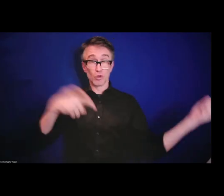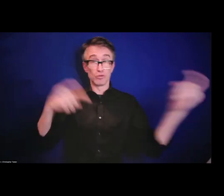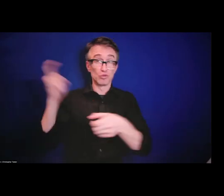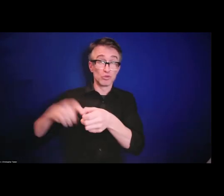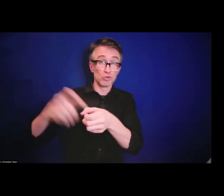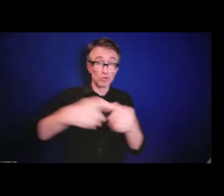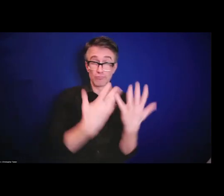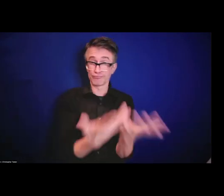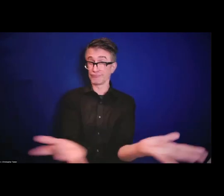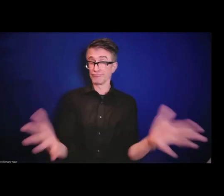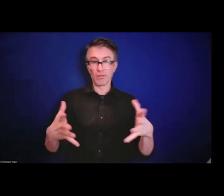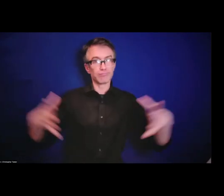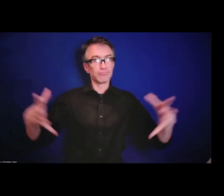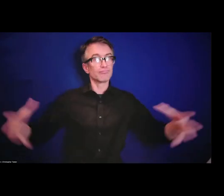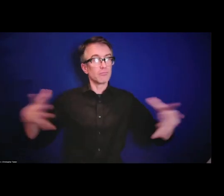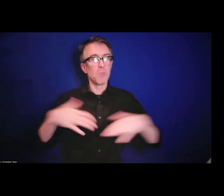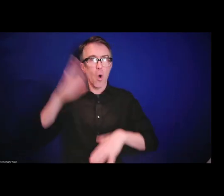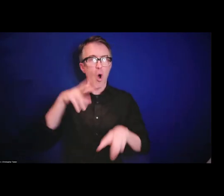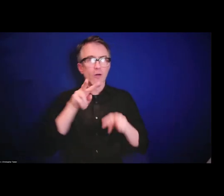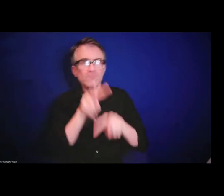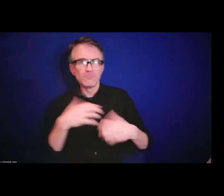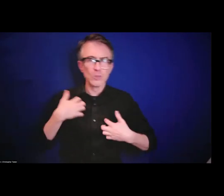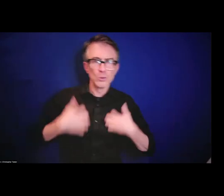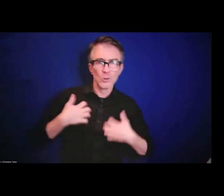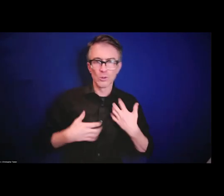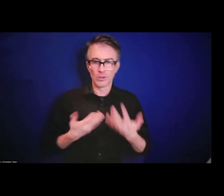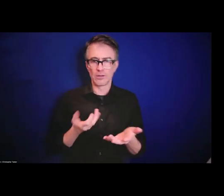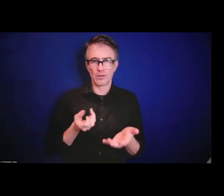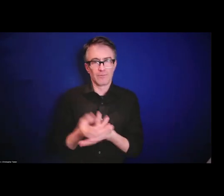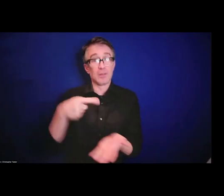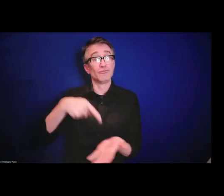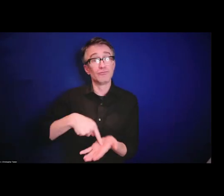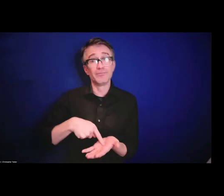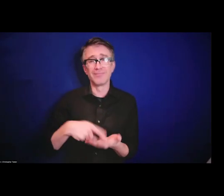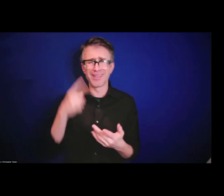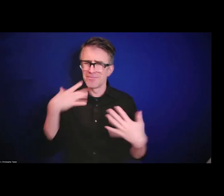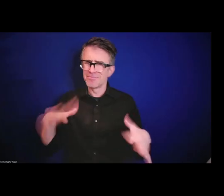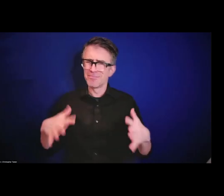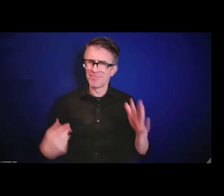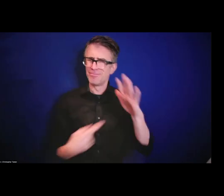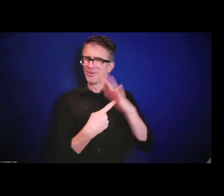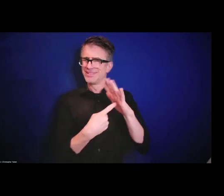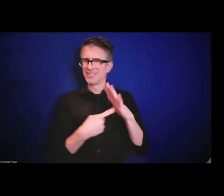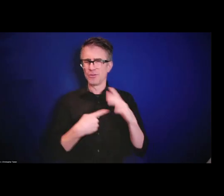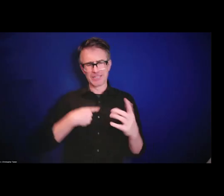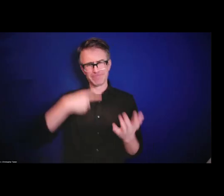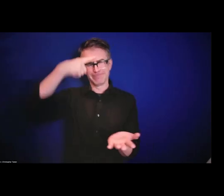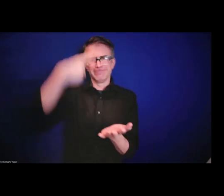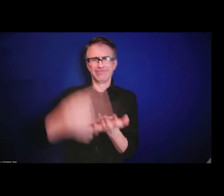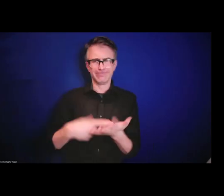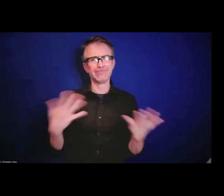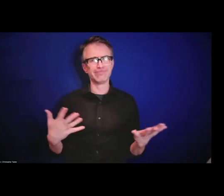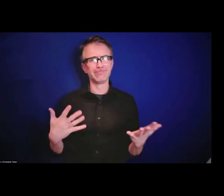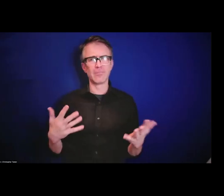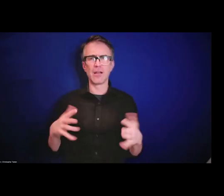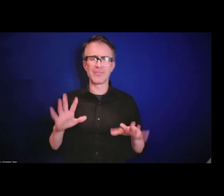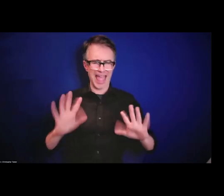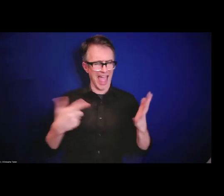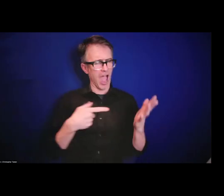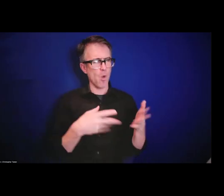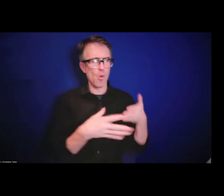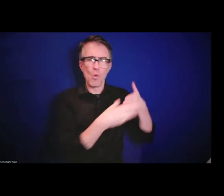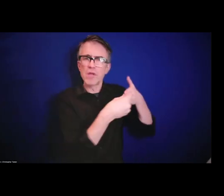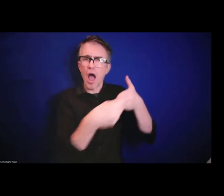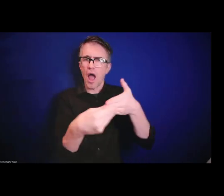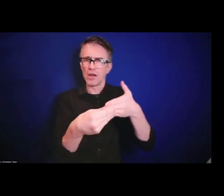has focused on developing a series of guidance resources on citizen data to support their production and